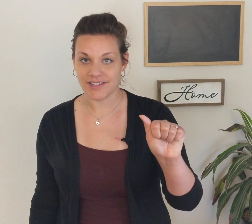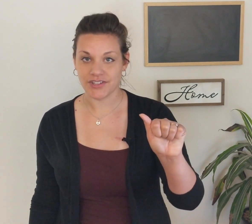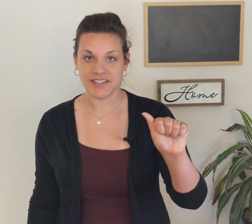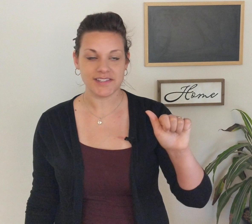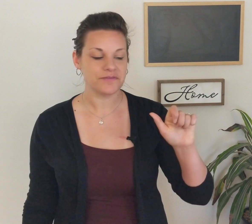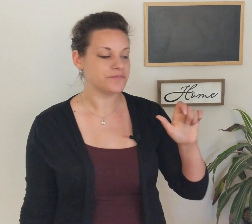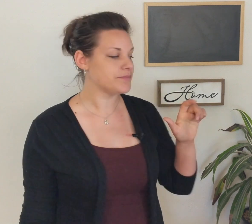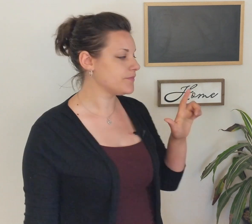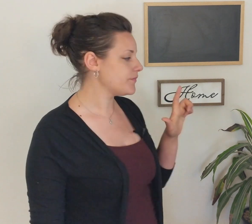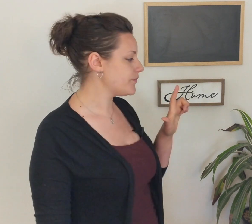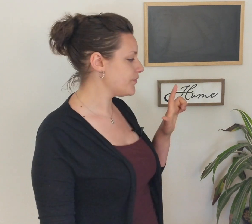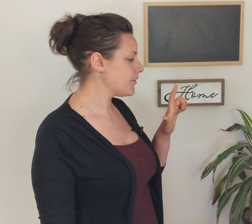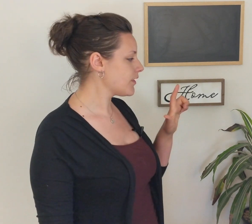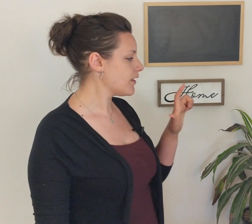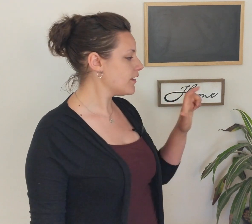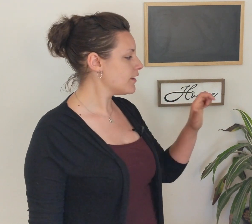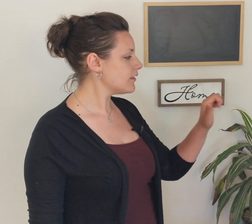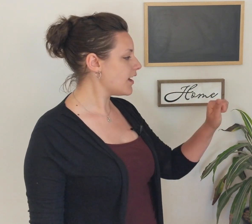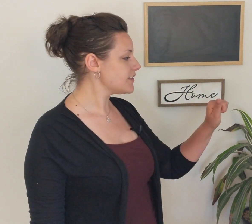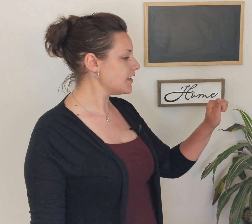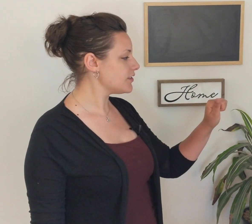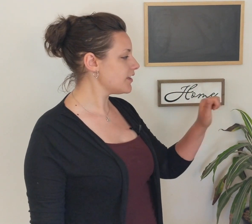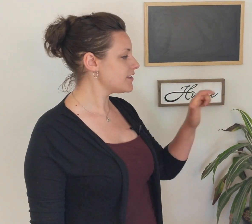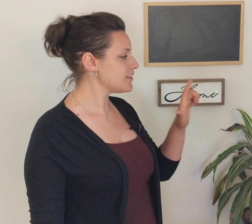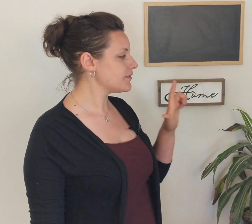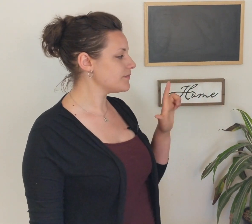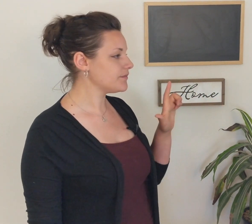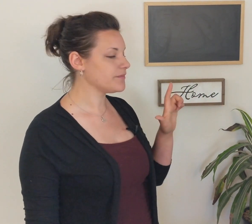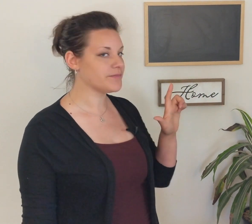Angeles. Los Angeles.